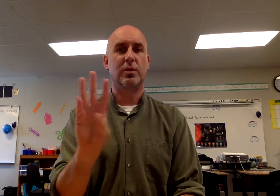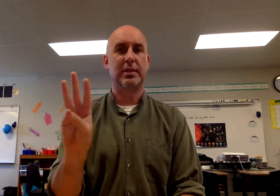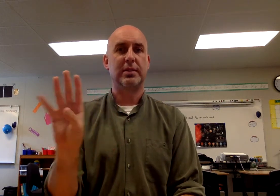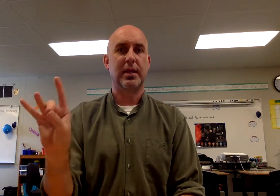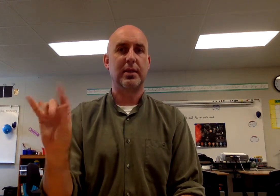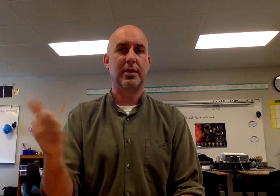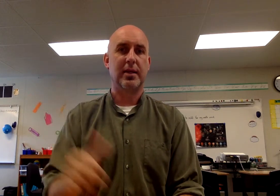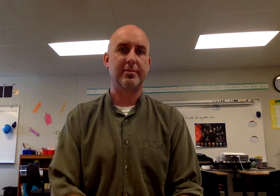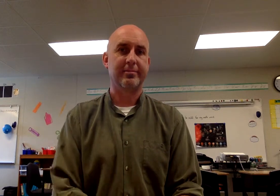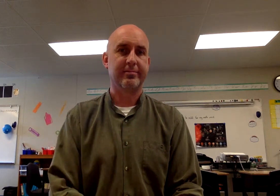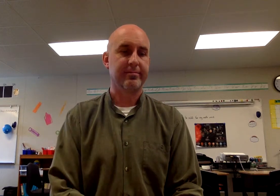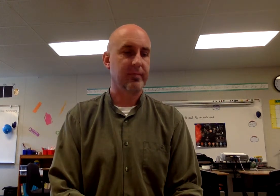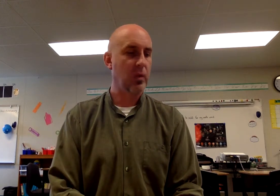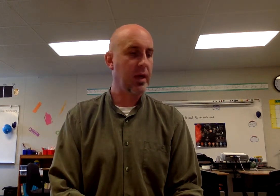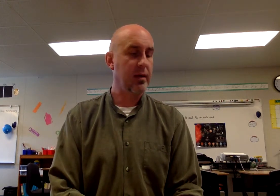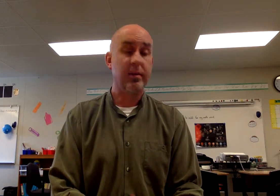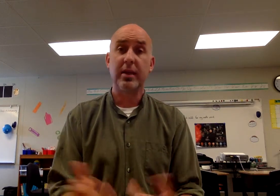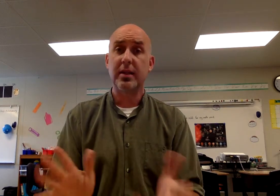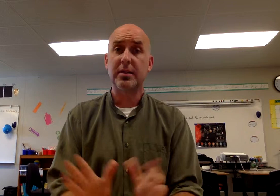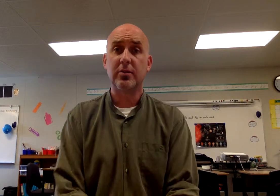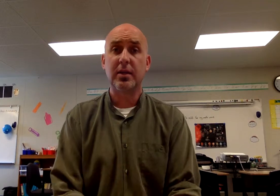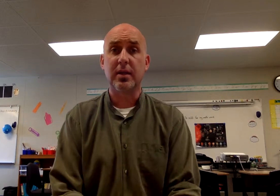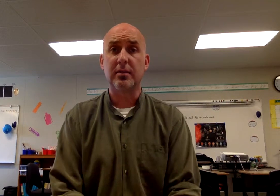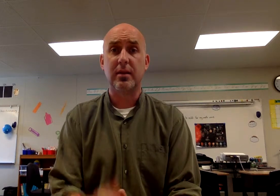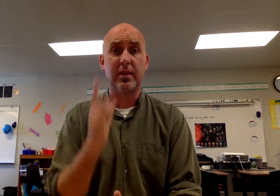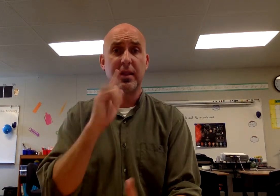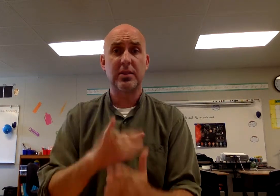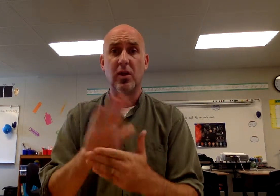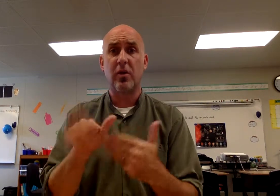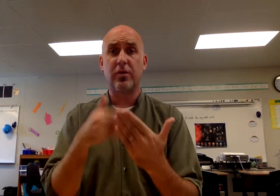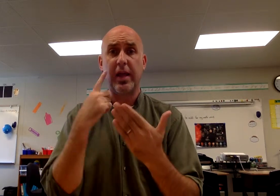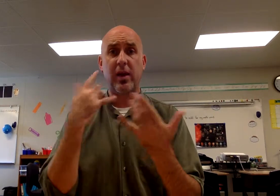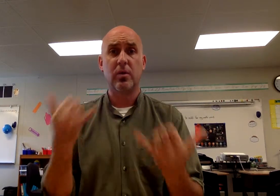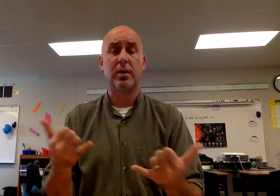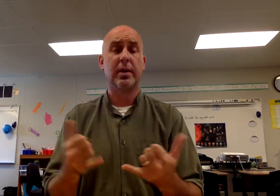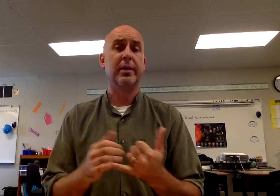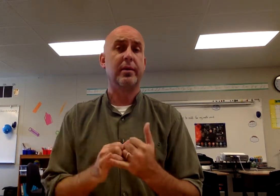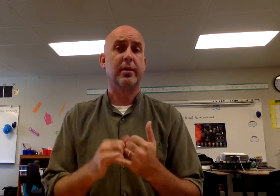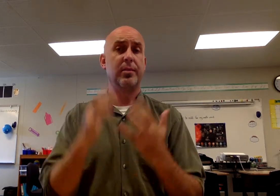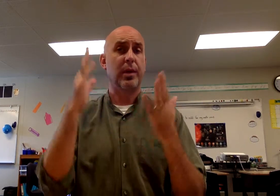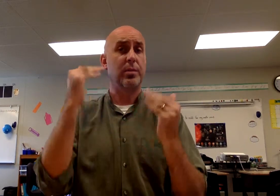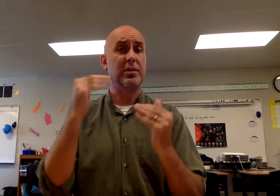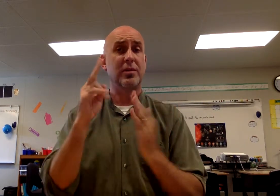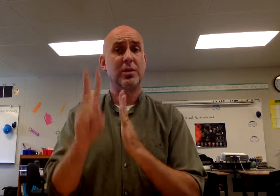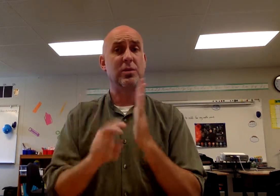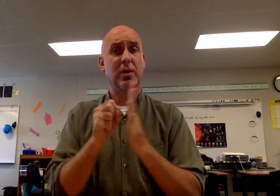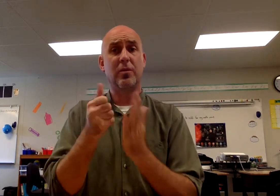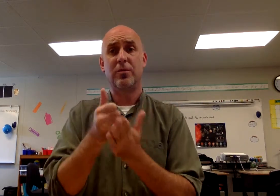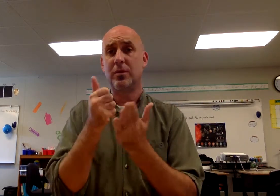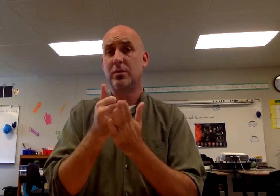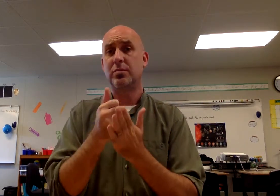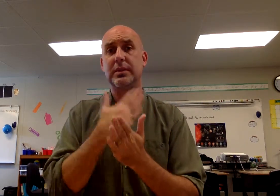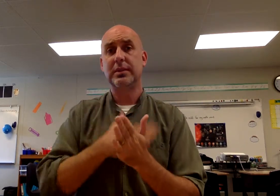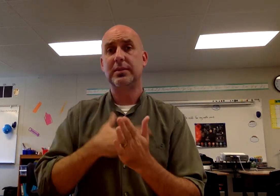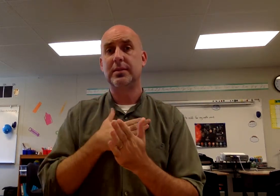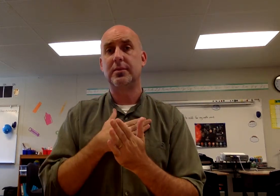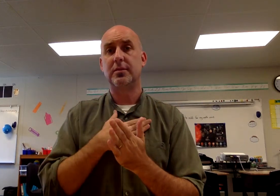6, 8, 10. Okay, I think that's everything. I think that's all for now. Hope these videos are helpful. Please